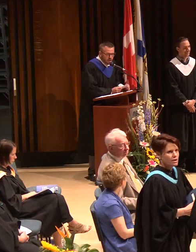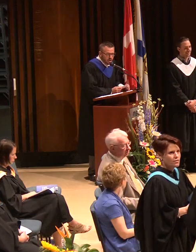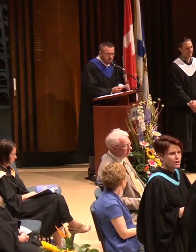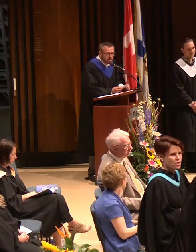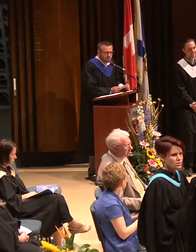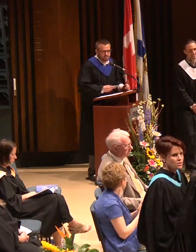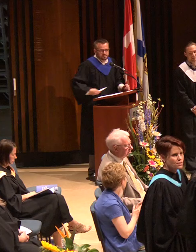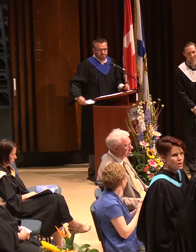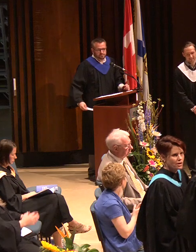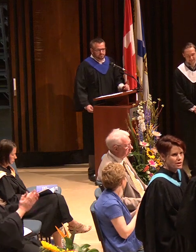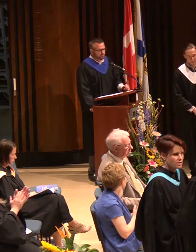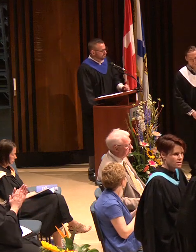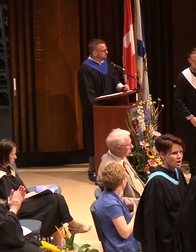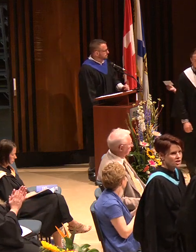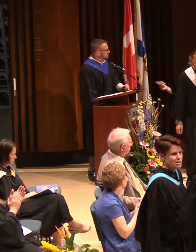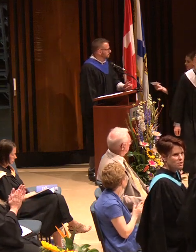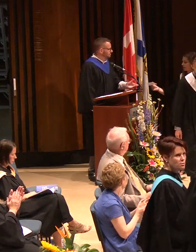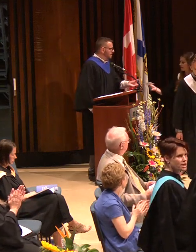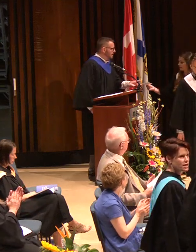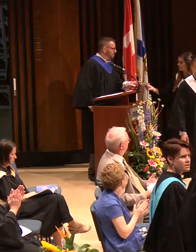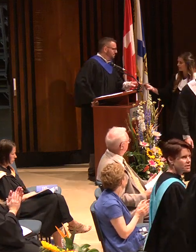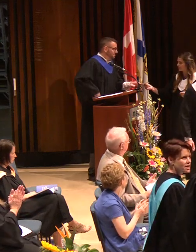Adam Connor.